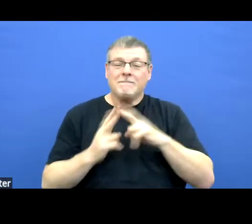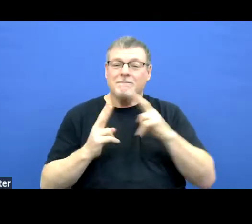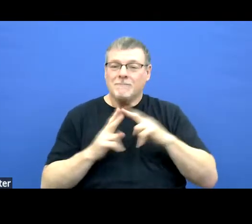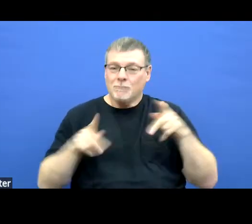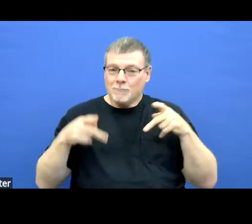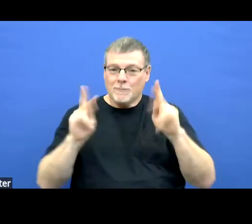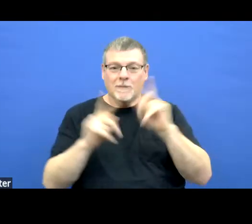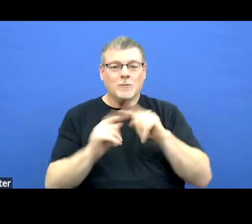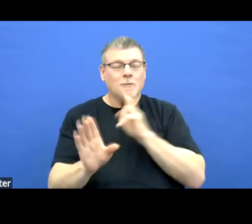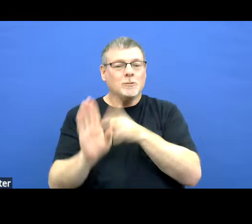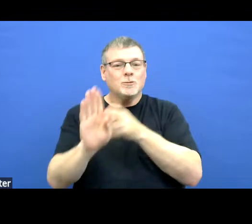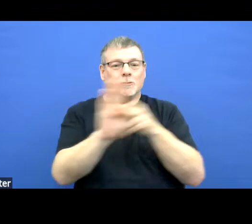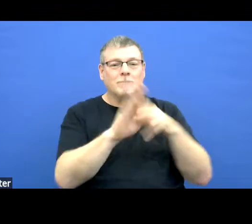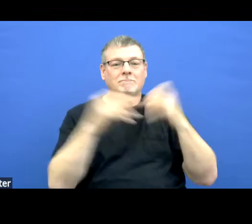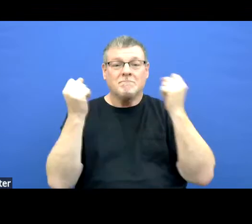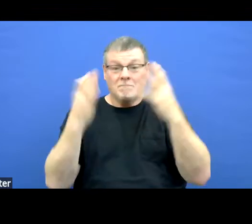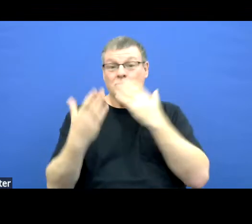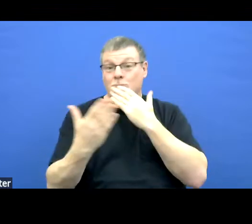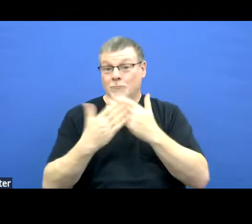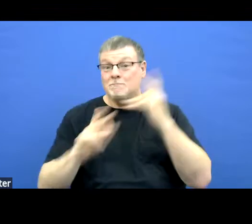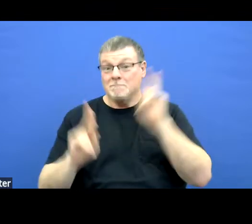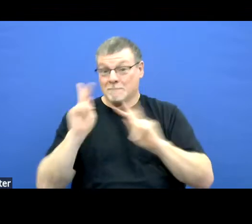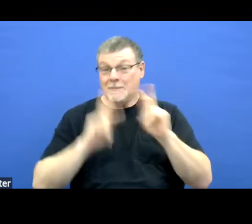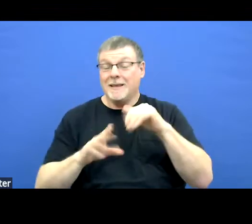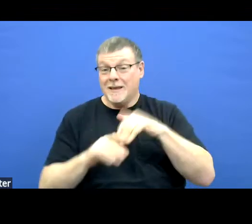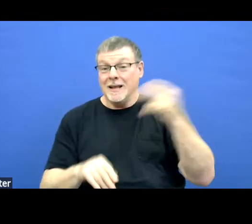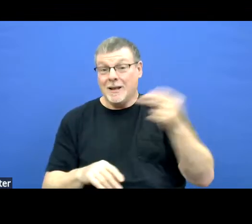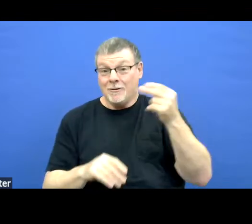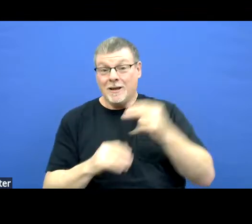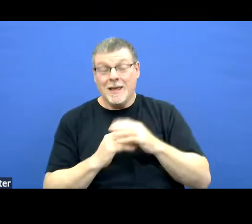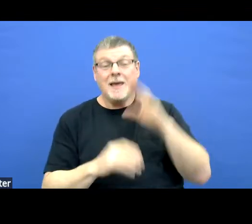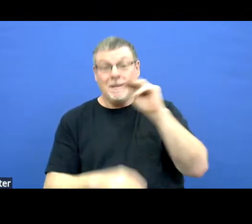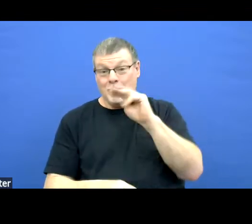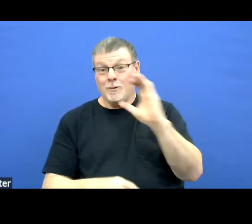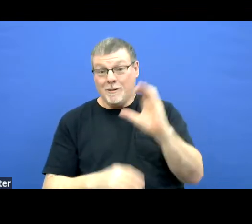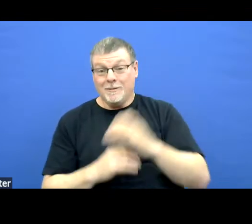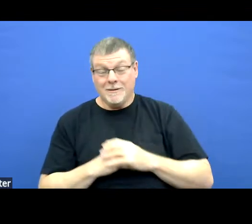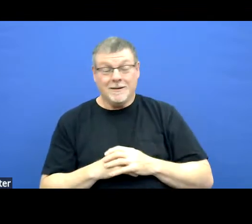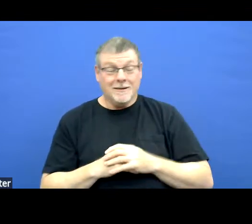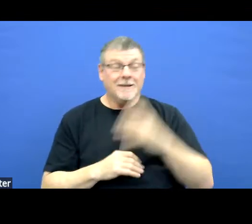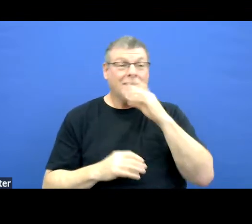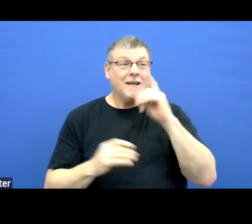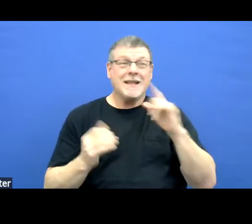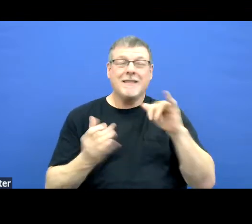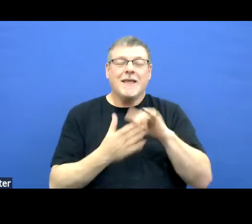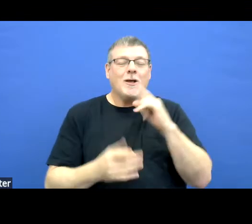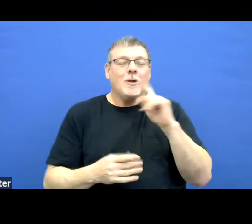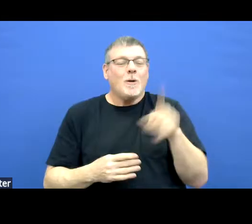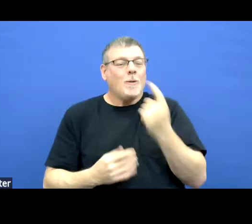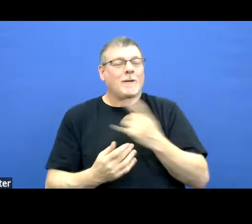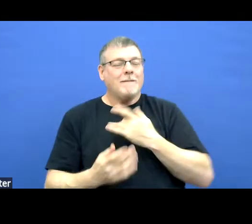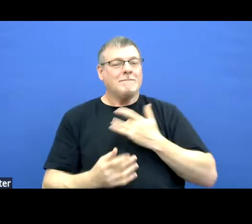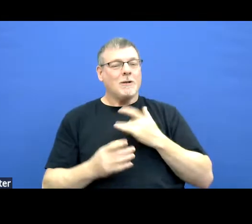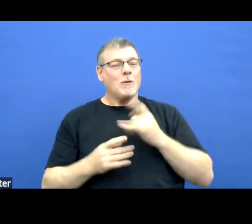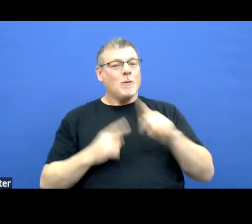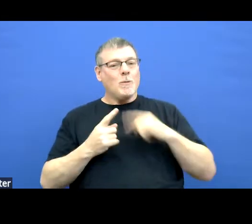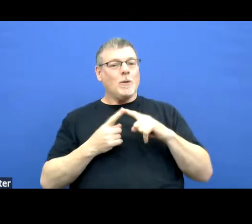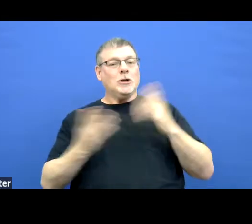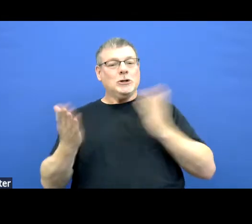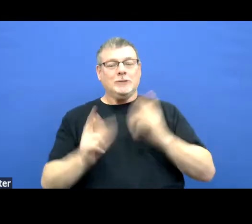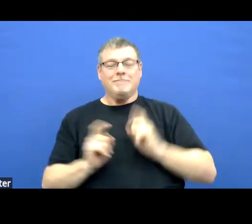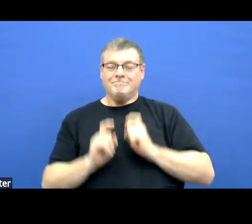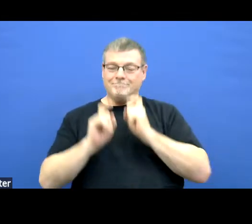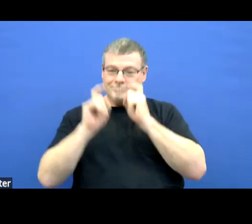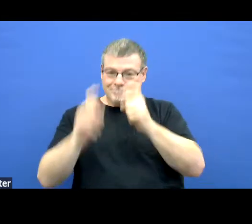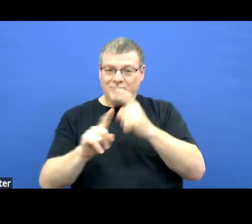to join and work with many great people and organizations in Henrietta and Monroe County. There's a certain spirit of love that can only be felt when service is given from the